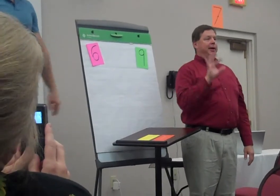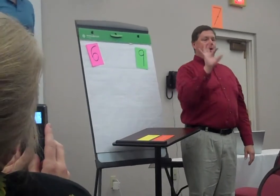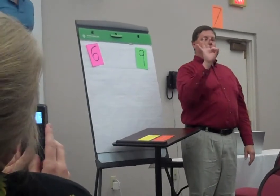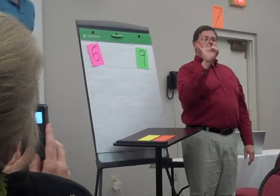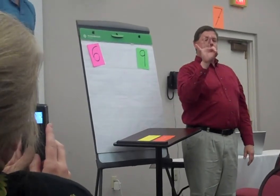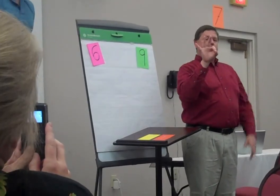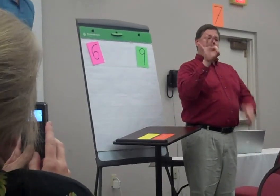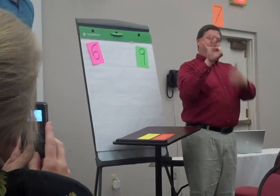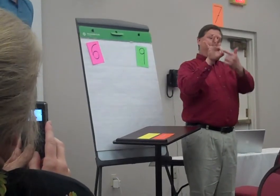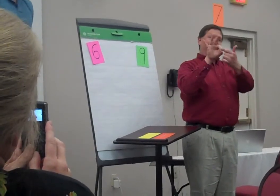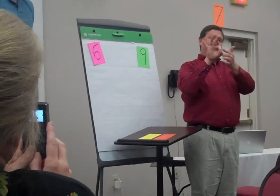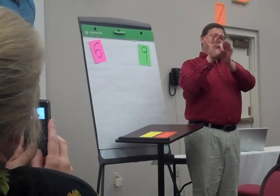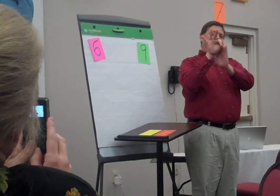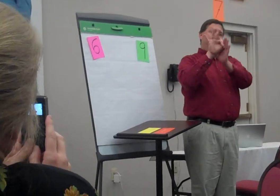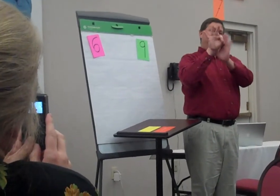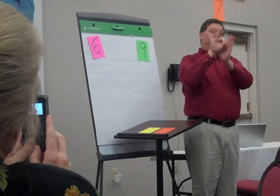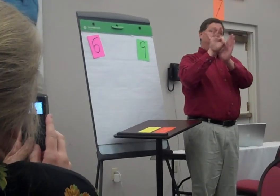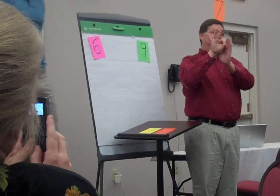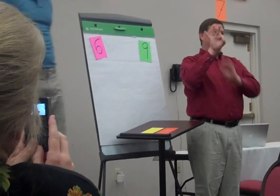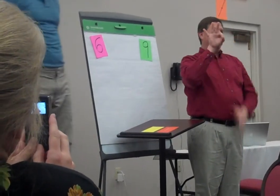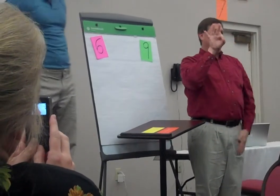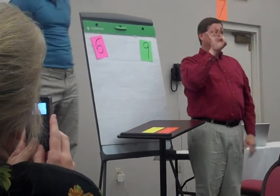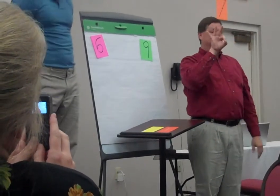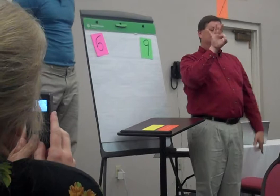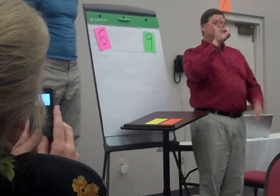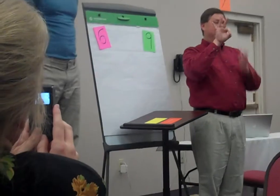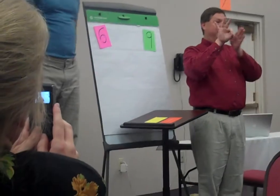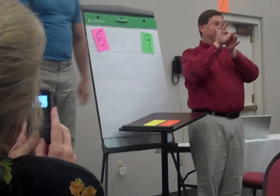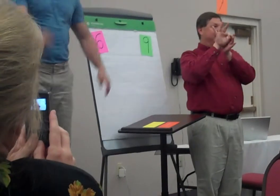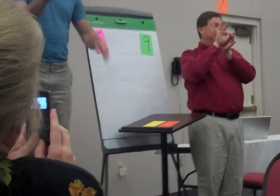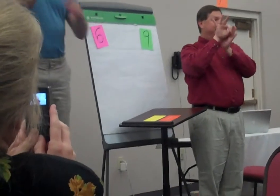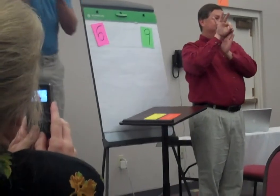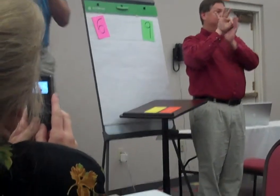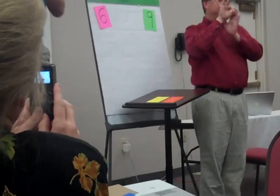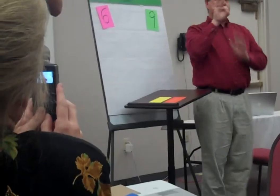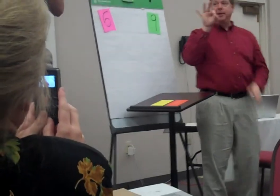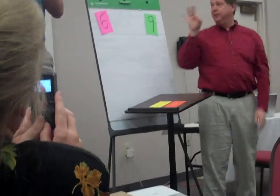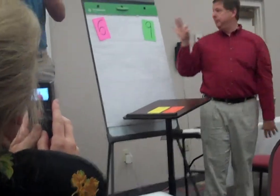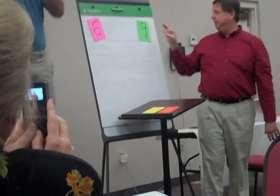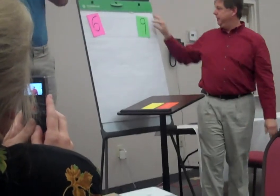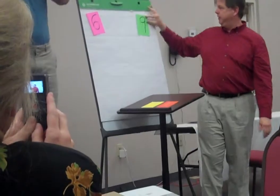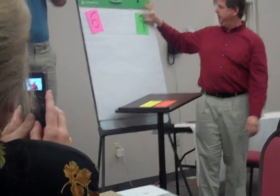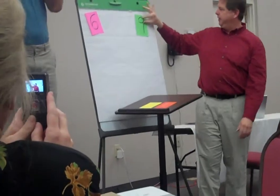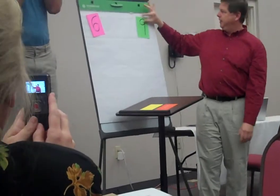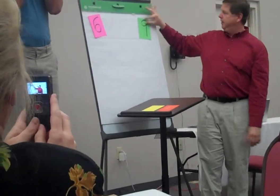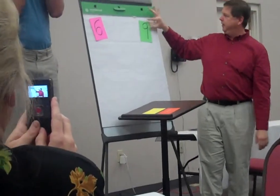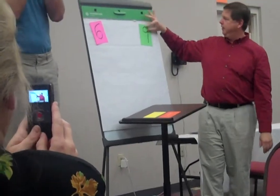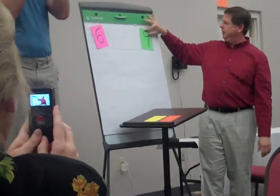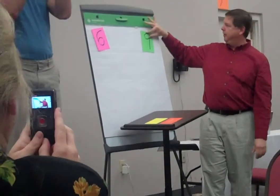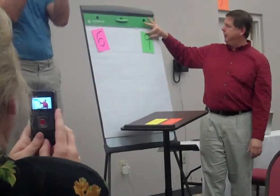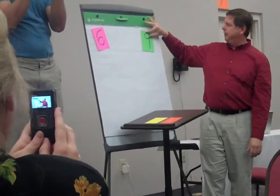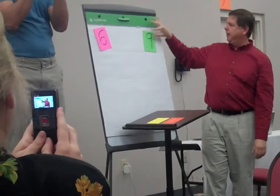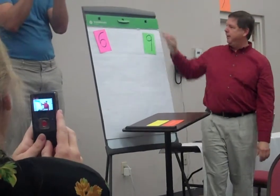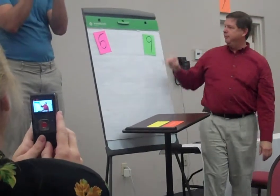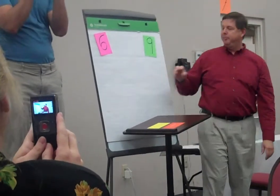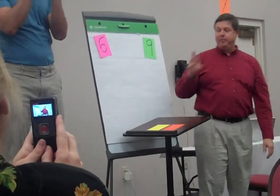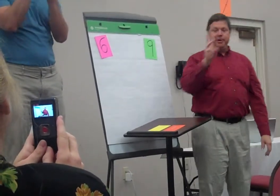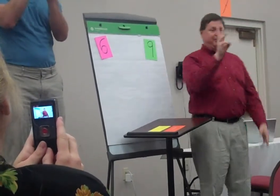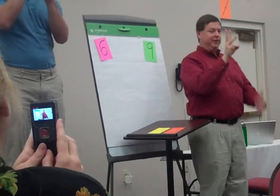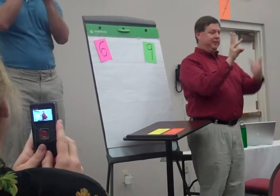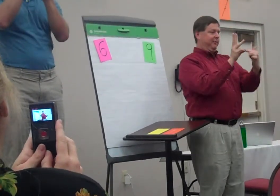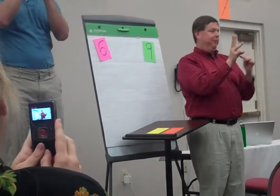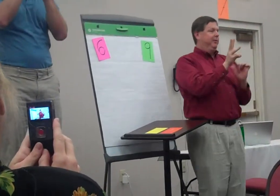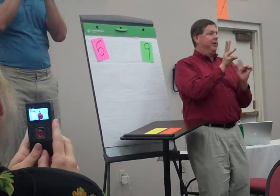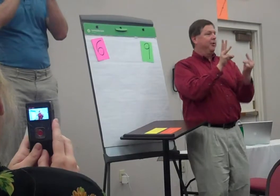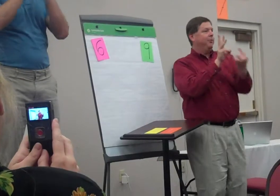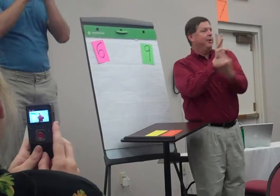So if the thumb is touching a close finger and it's a small circle, that's a 9. But